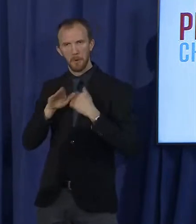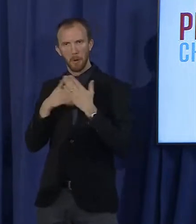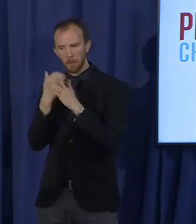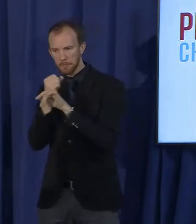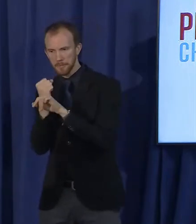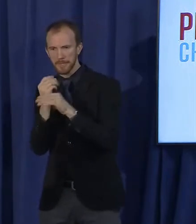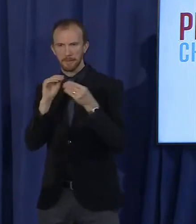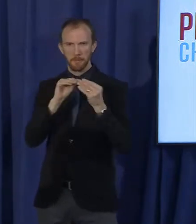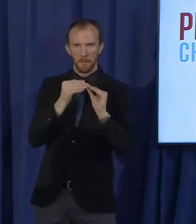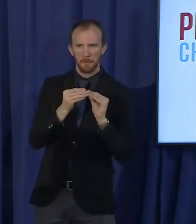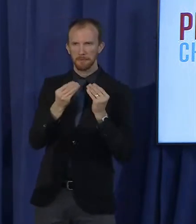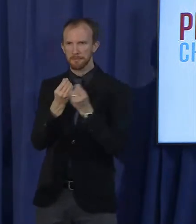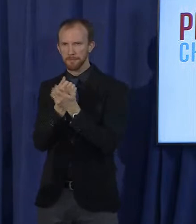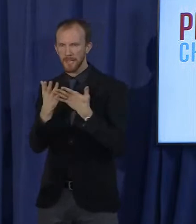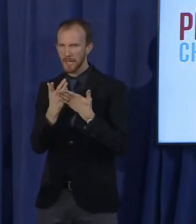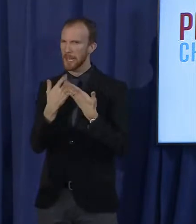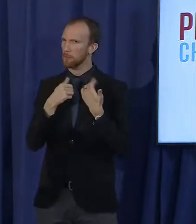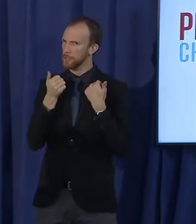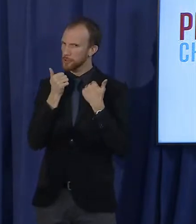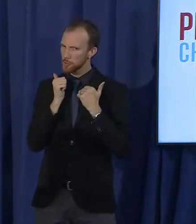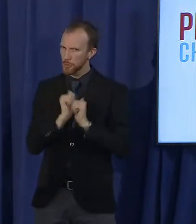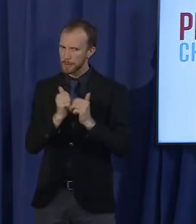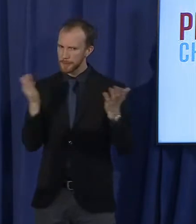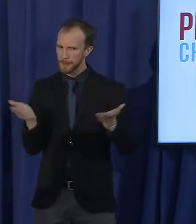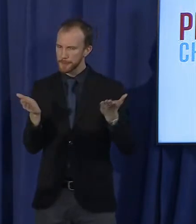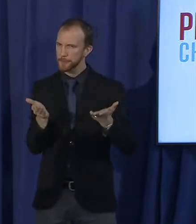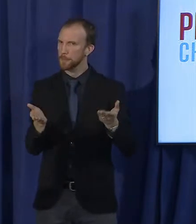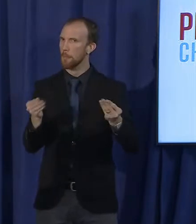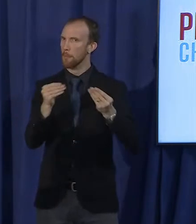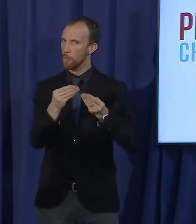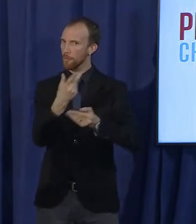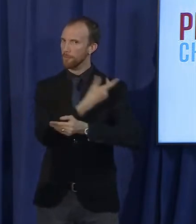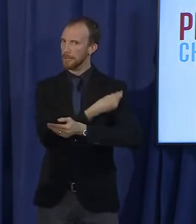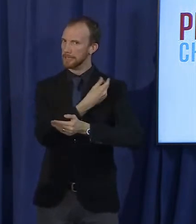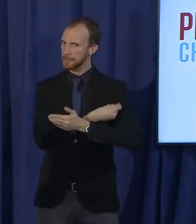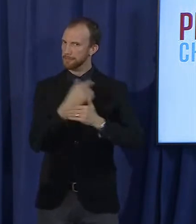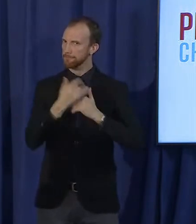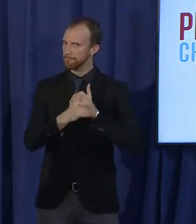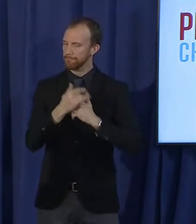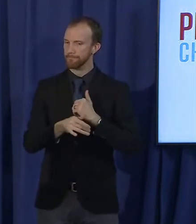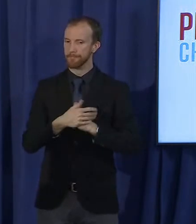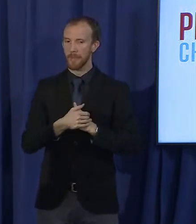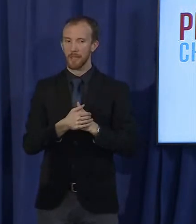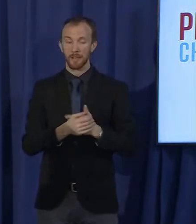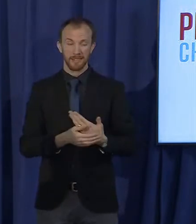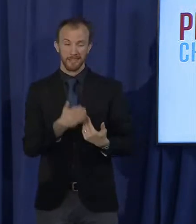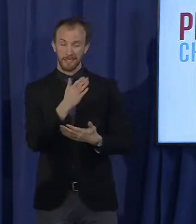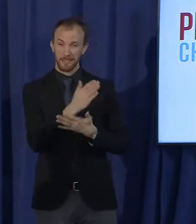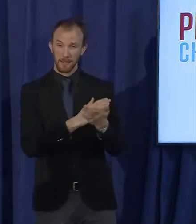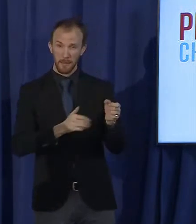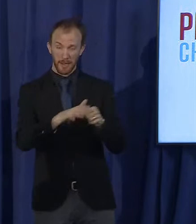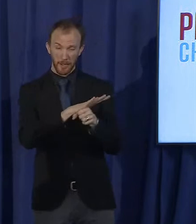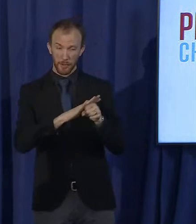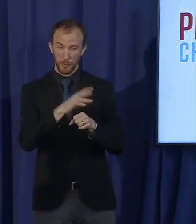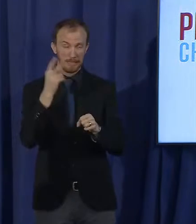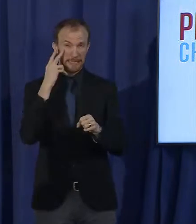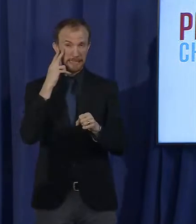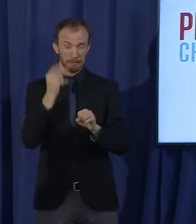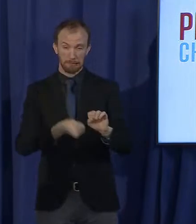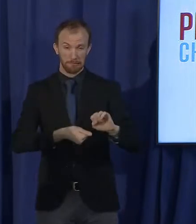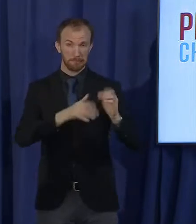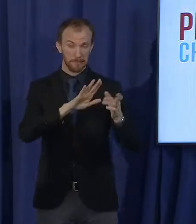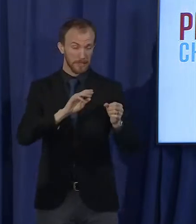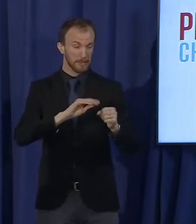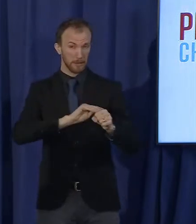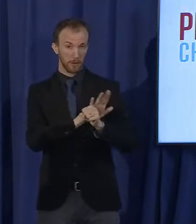lot of work to push vaccine and lower barriers in settings where we really want it, that have been hardest hit by COVID and that